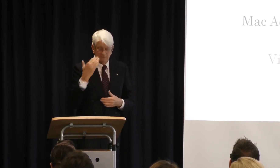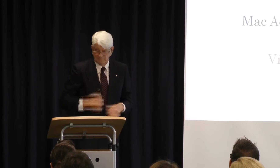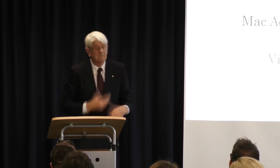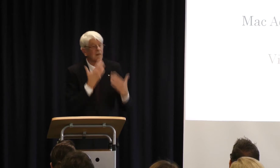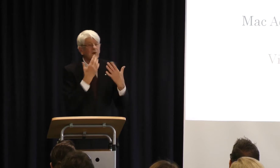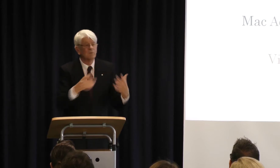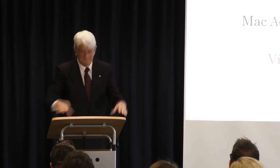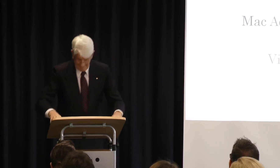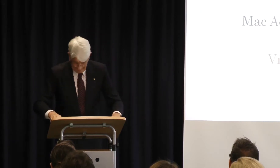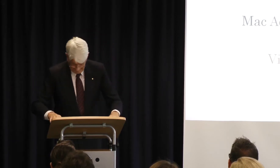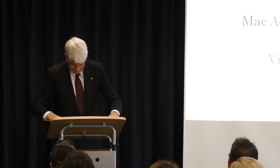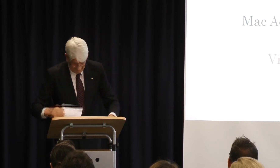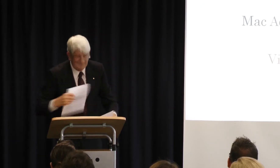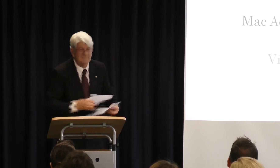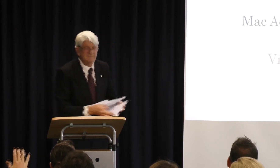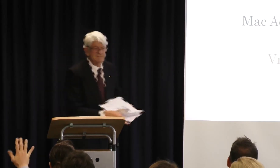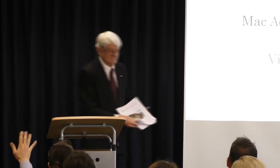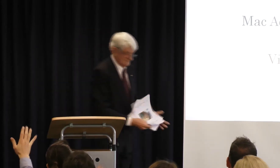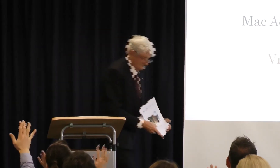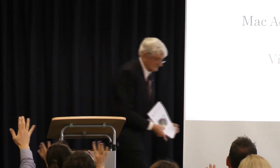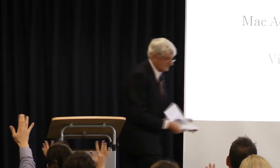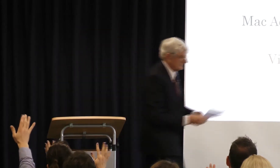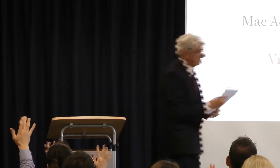over to the next person who's going to speak about John. Thank you.